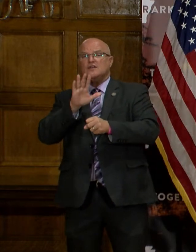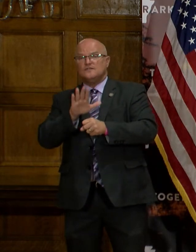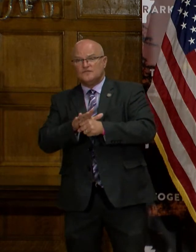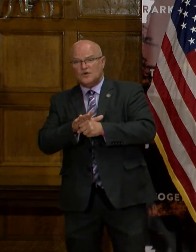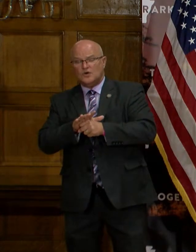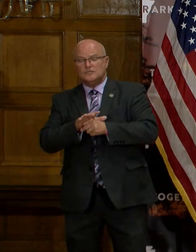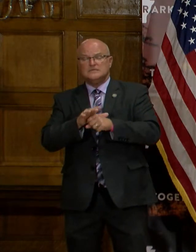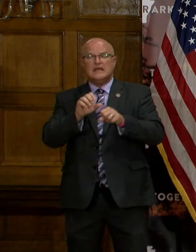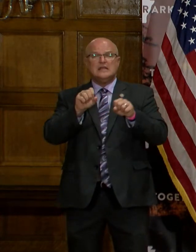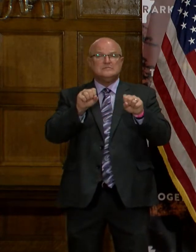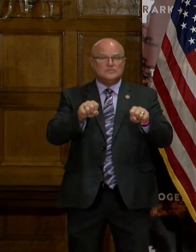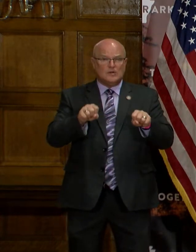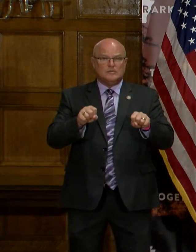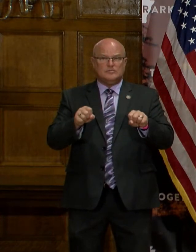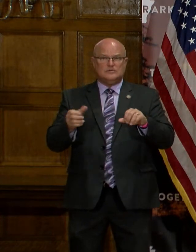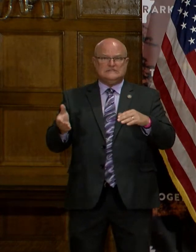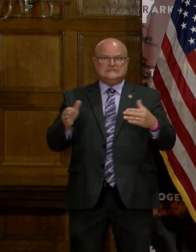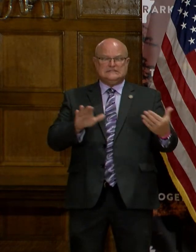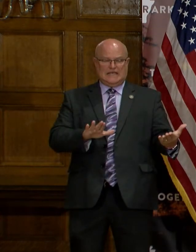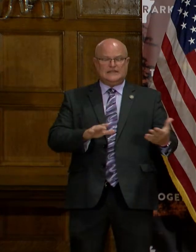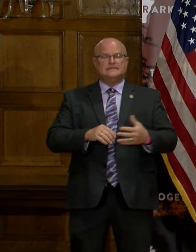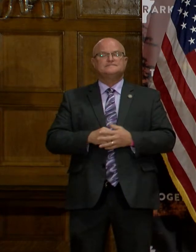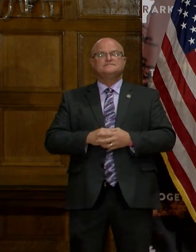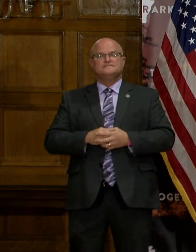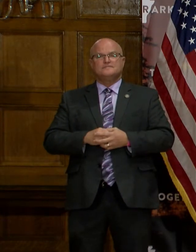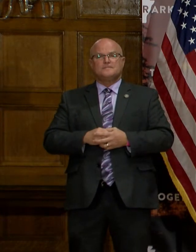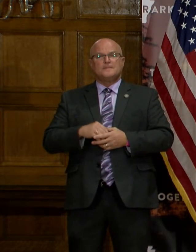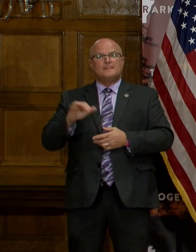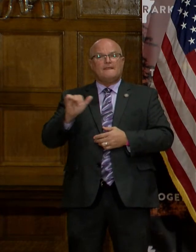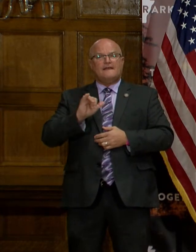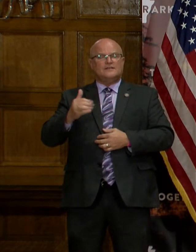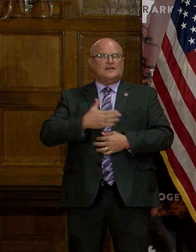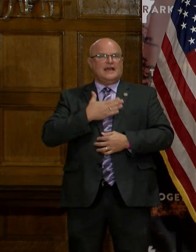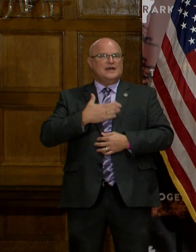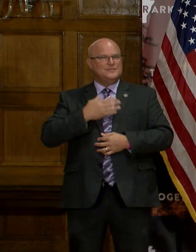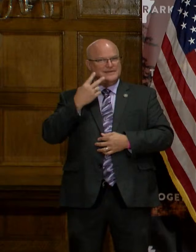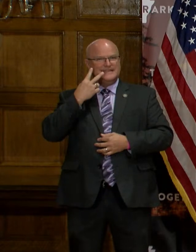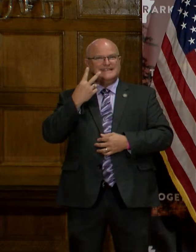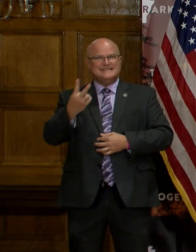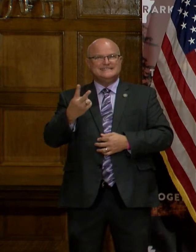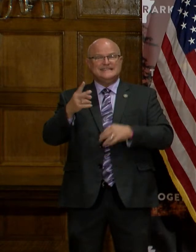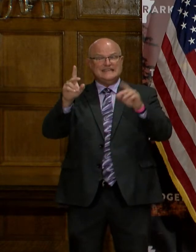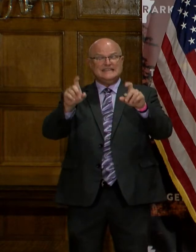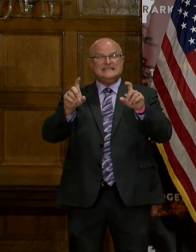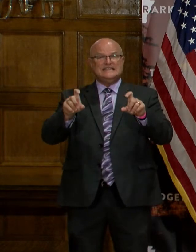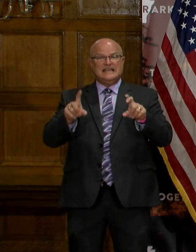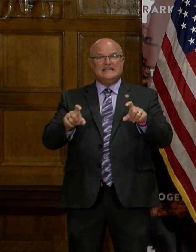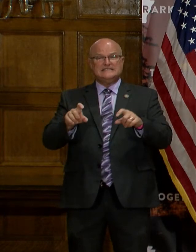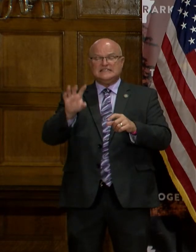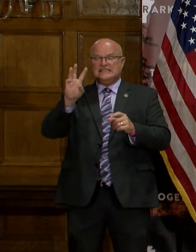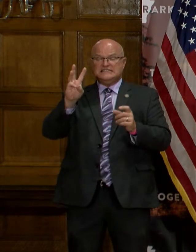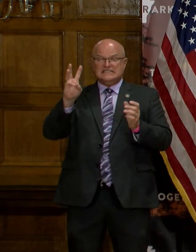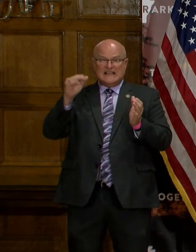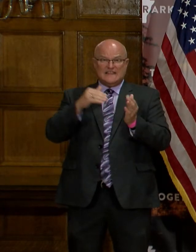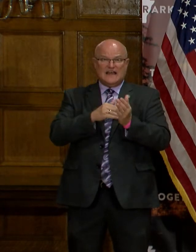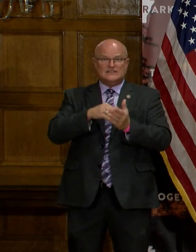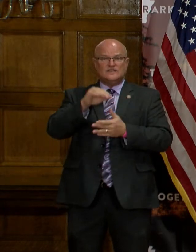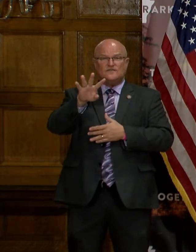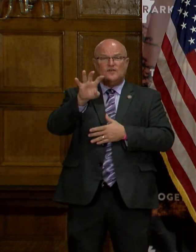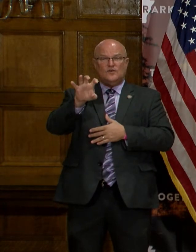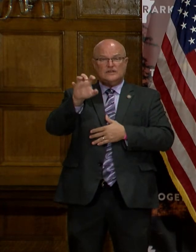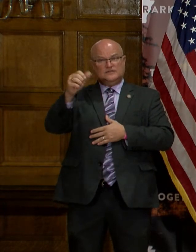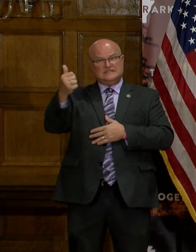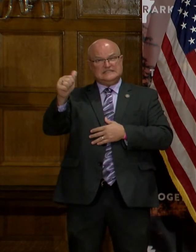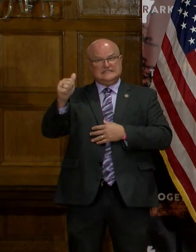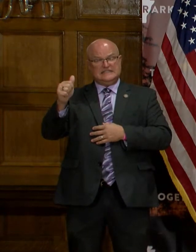and probable deaths. Also was pleased to see the testing was at 6,410,